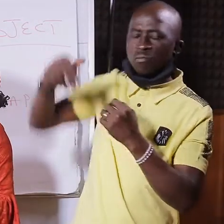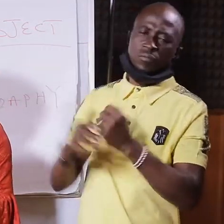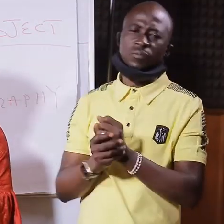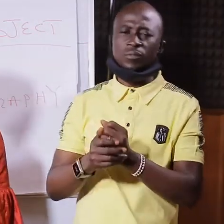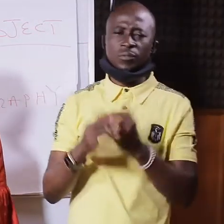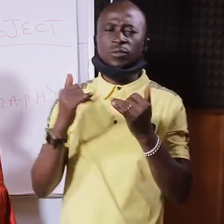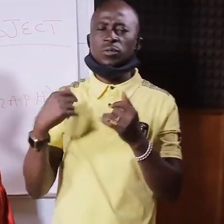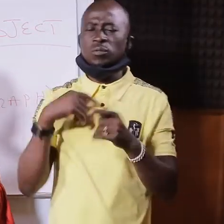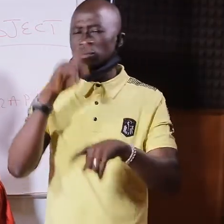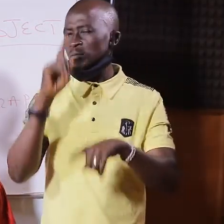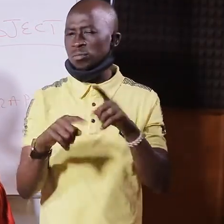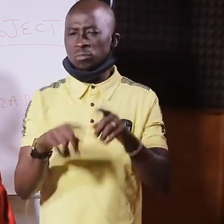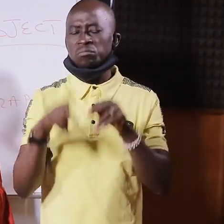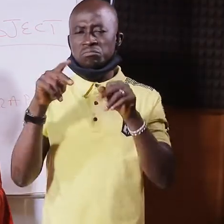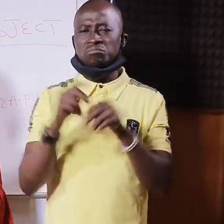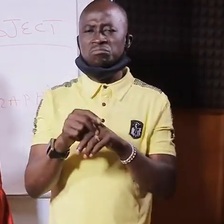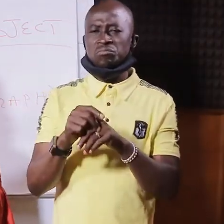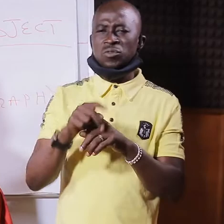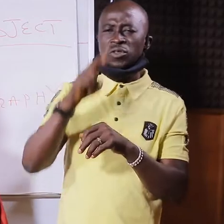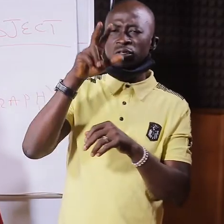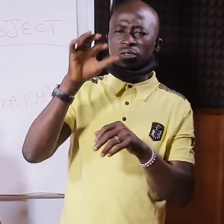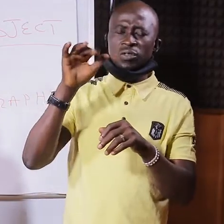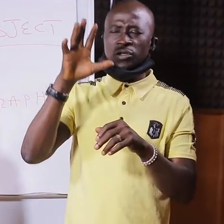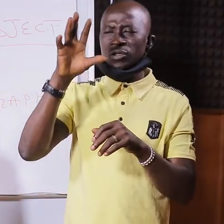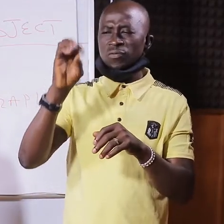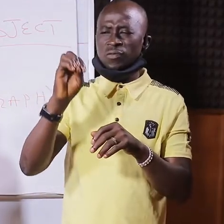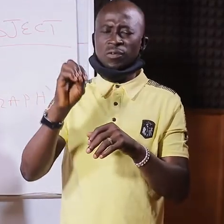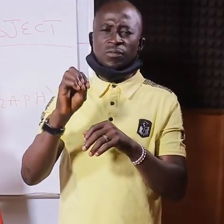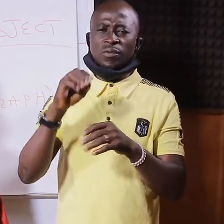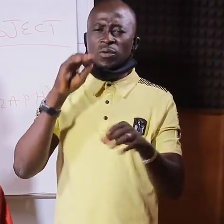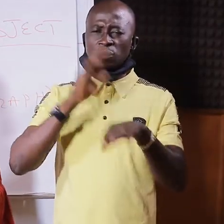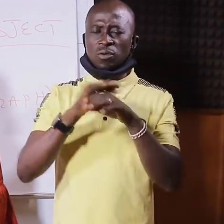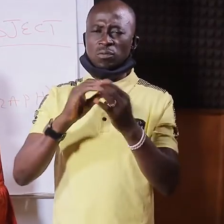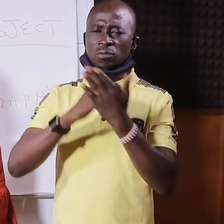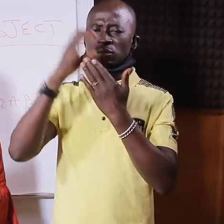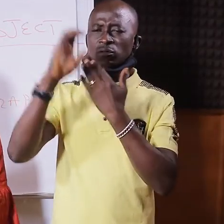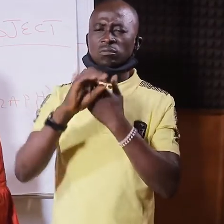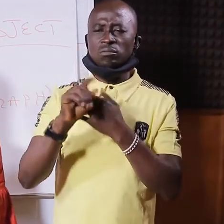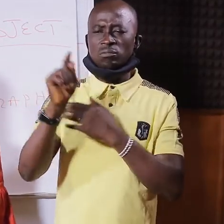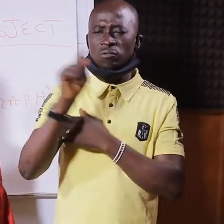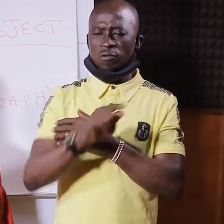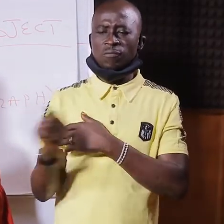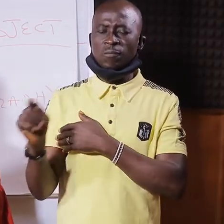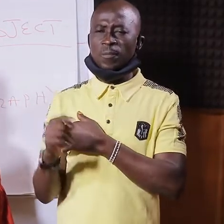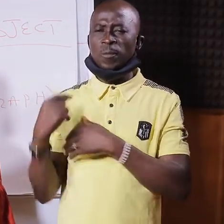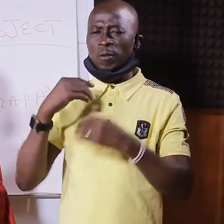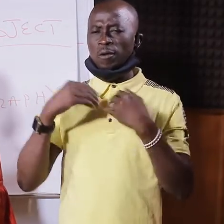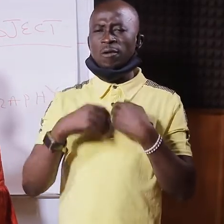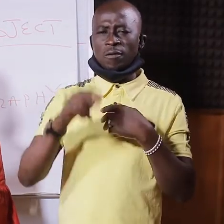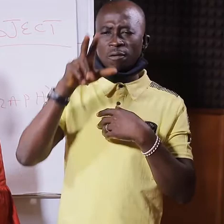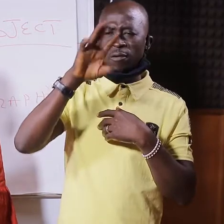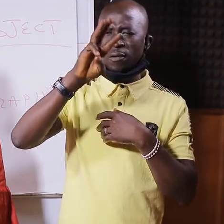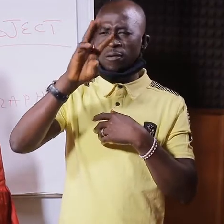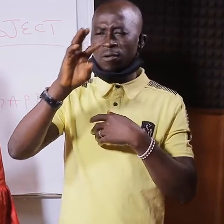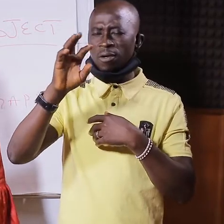we cannot put 365 1/4 days on our calendar. Therefore, we have